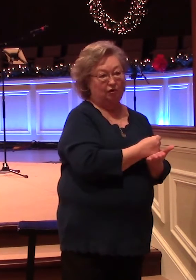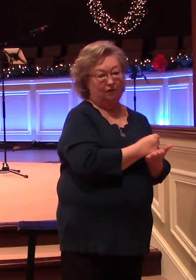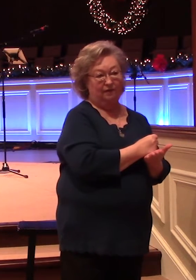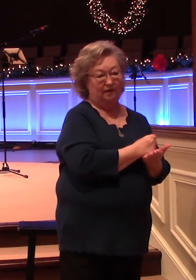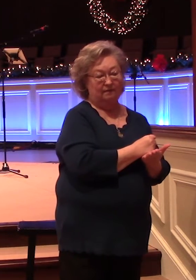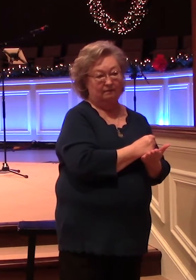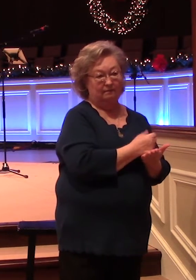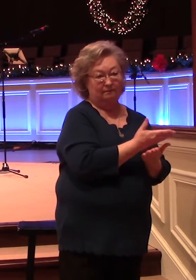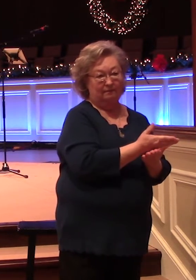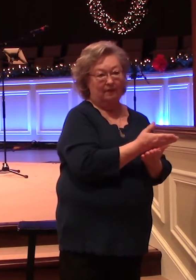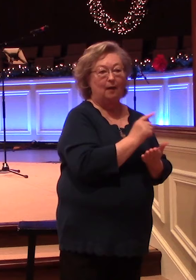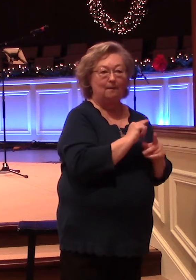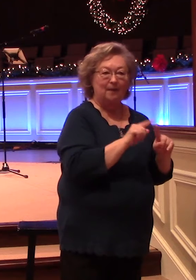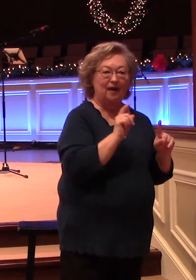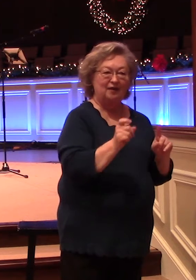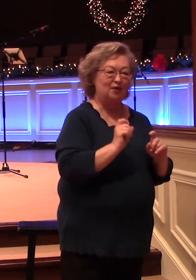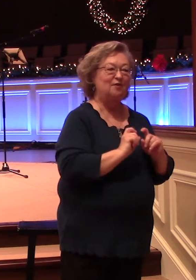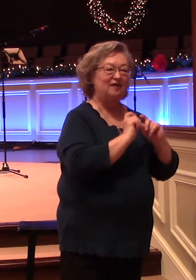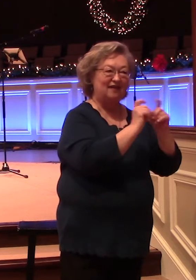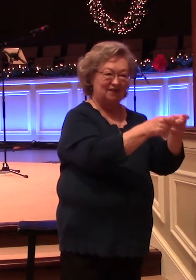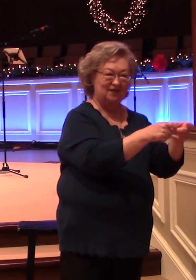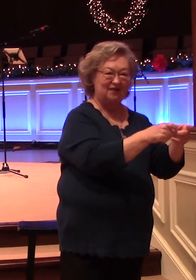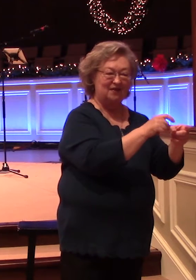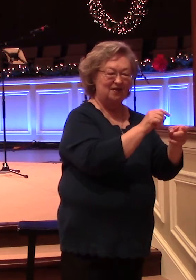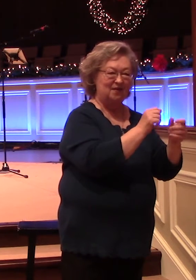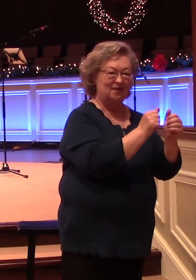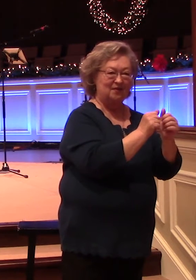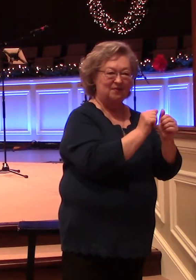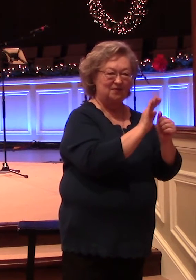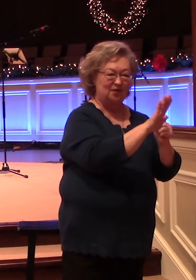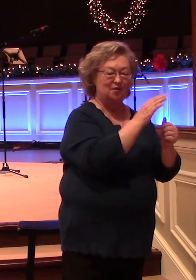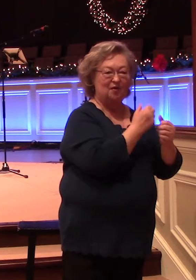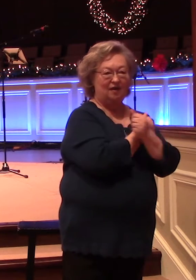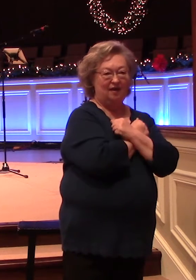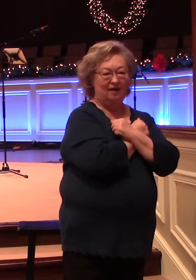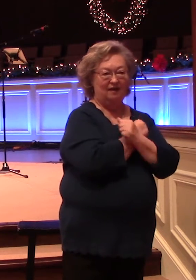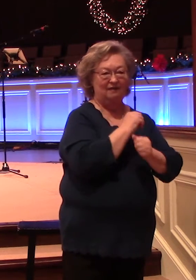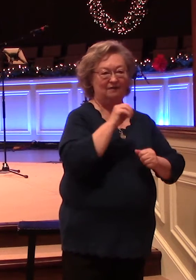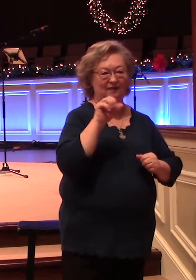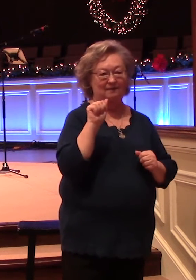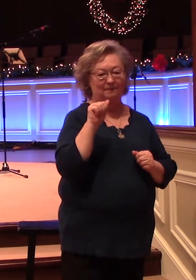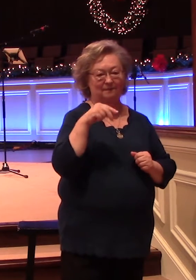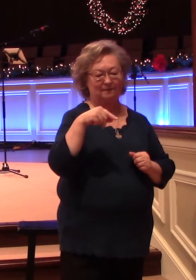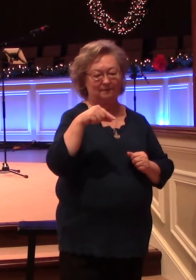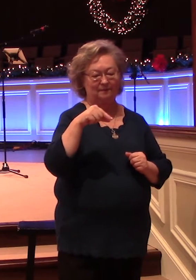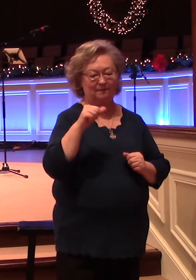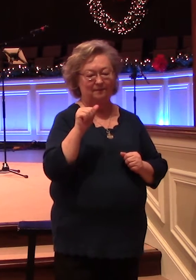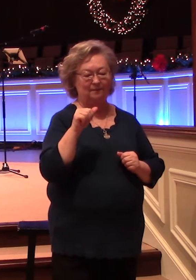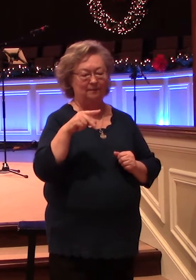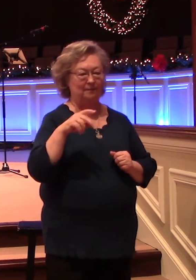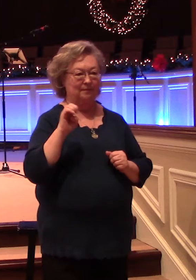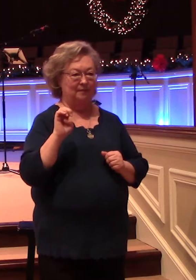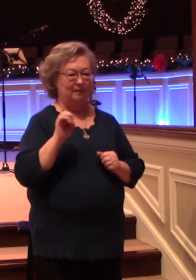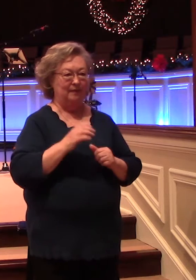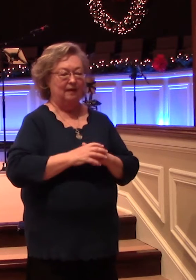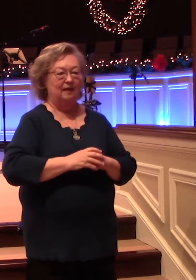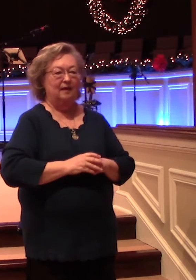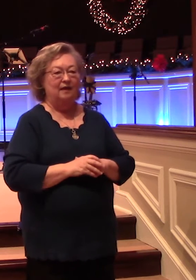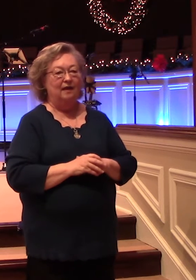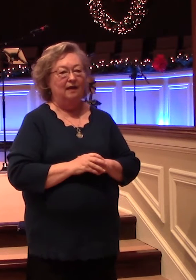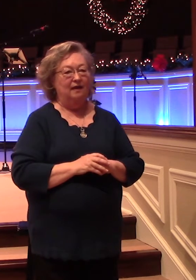And regardless of their ability to pay you back. In fact, Jesus says, look for those especially who can't pay you back. Those are the best kind of people to